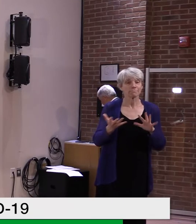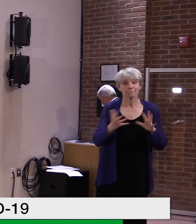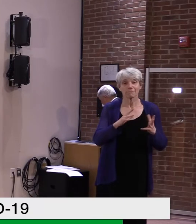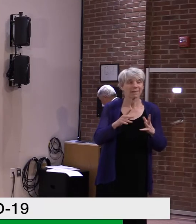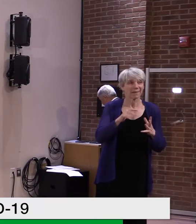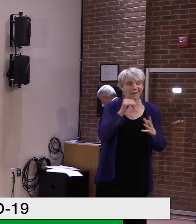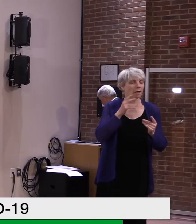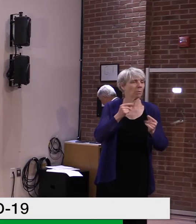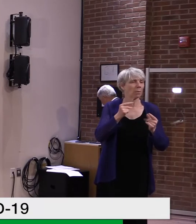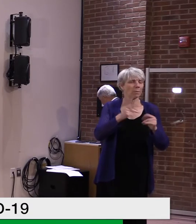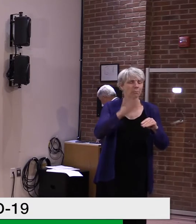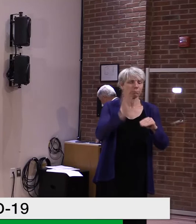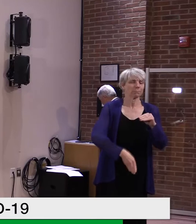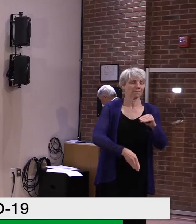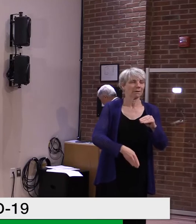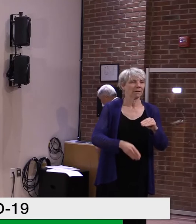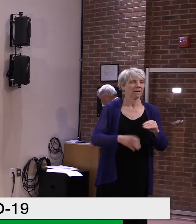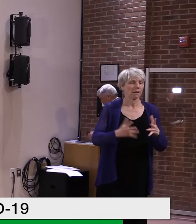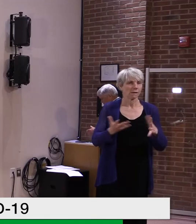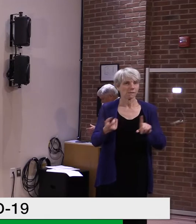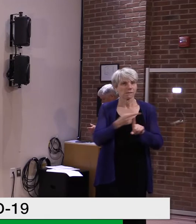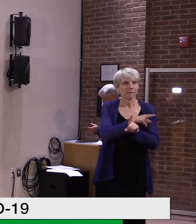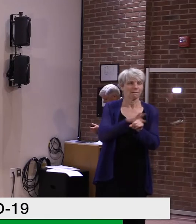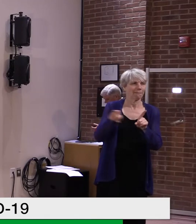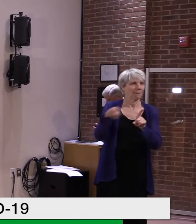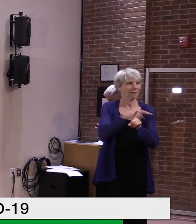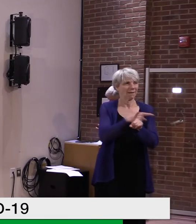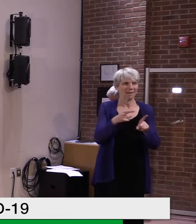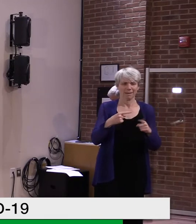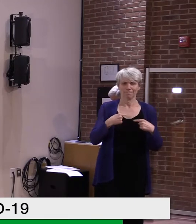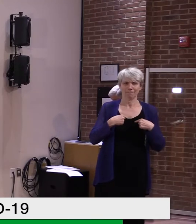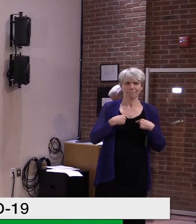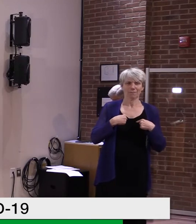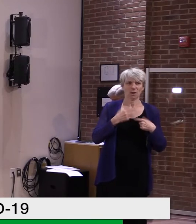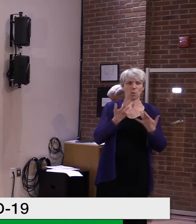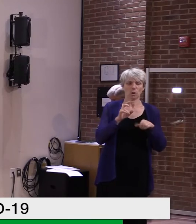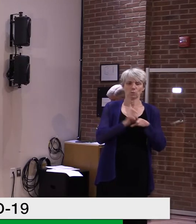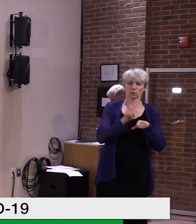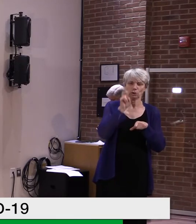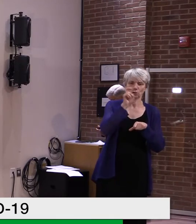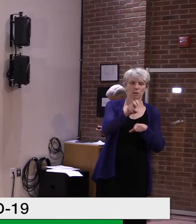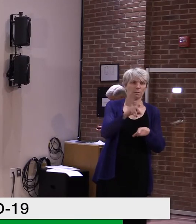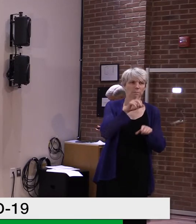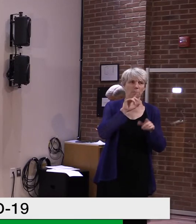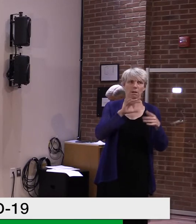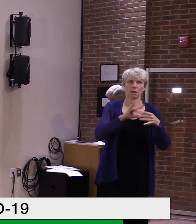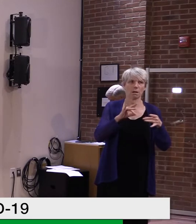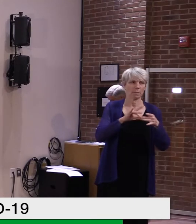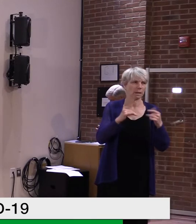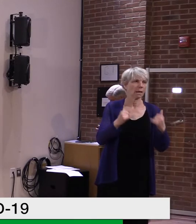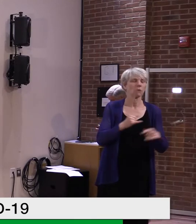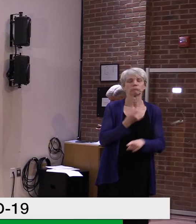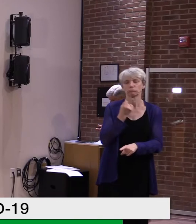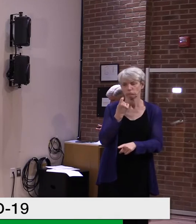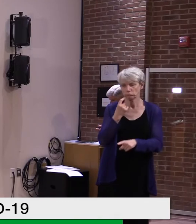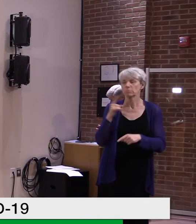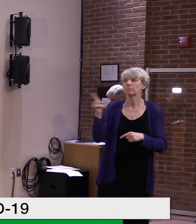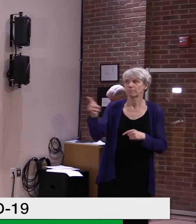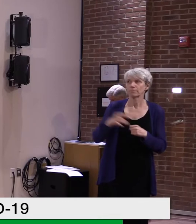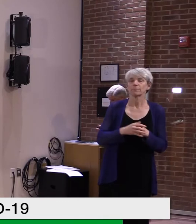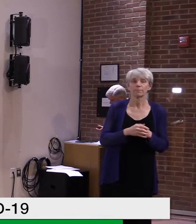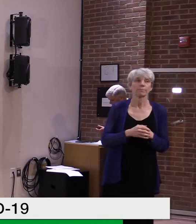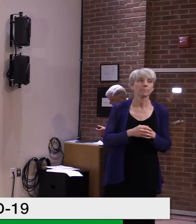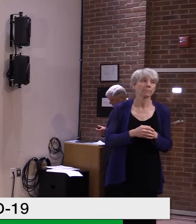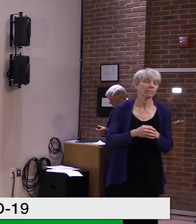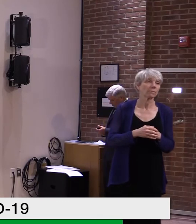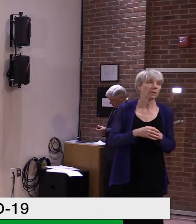and turns before it's over. So probably way too soon for me to comment. We do have, obviously,